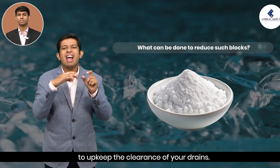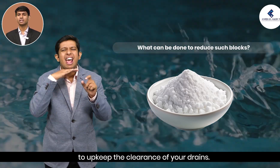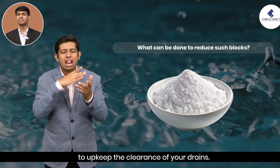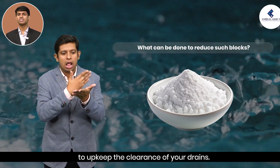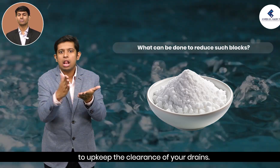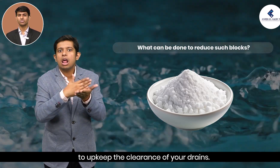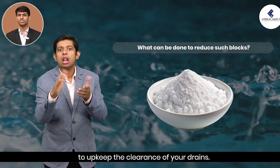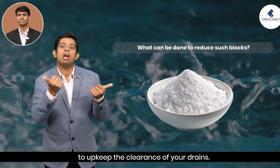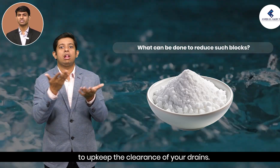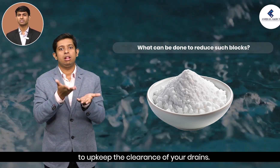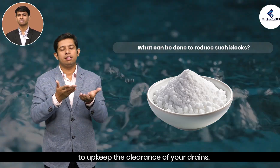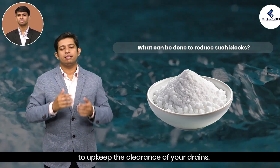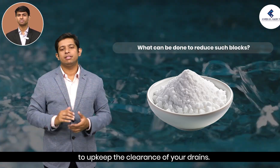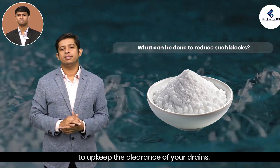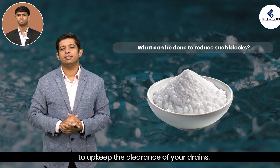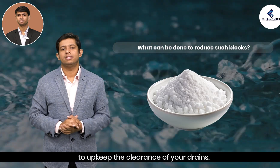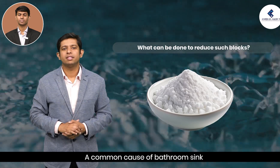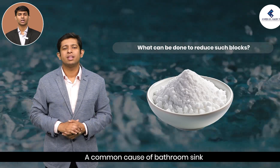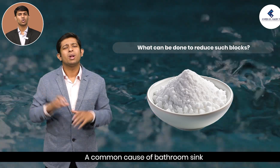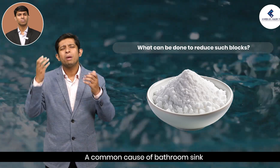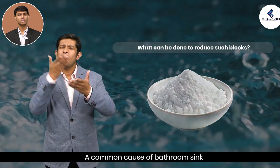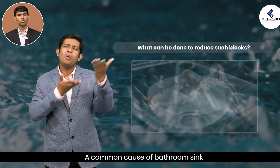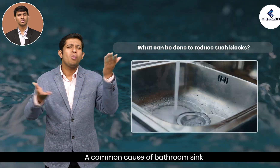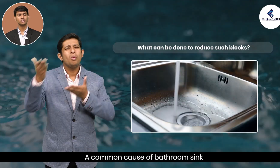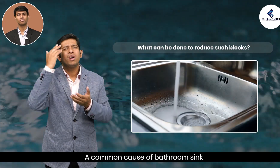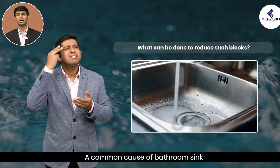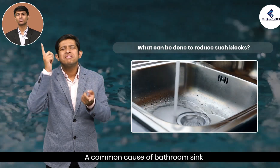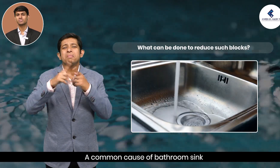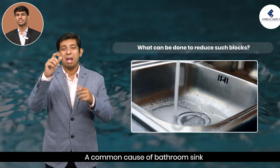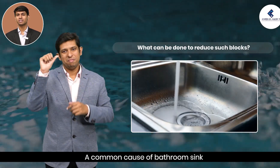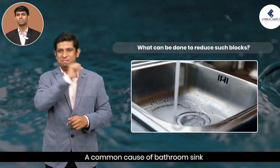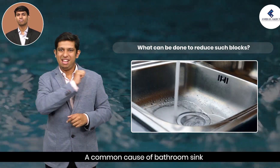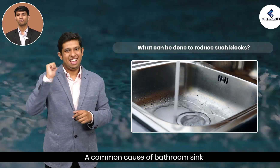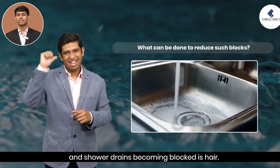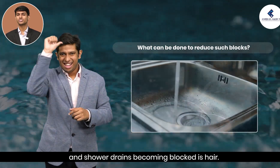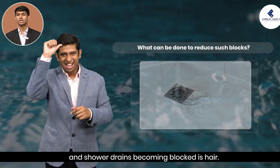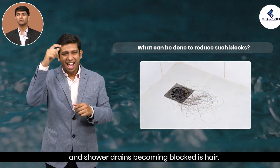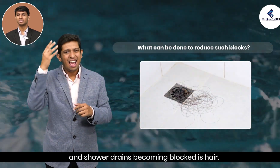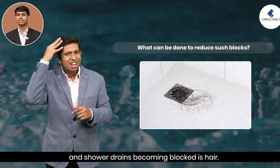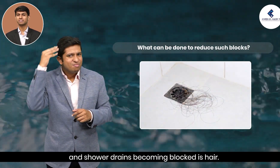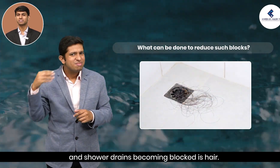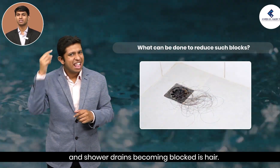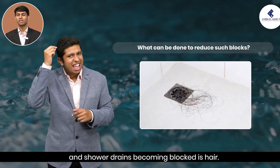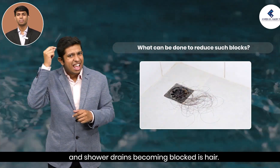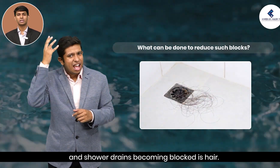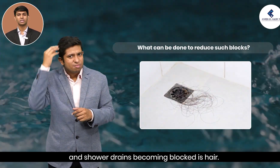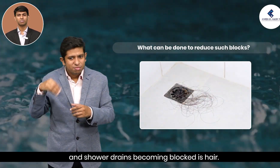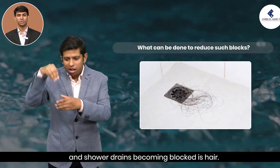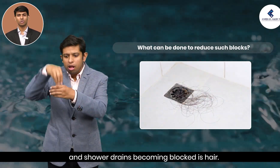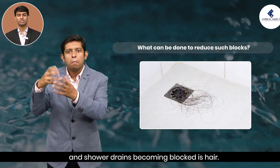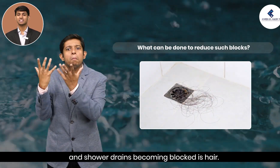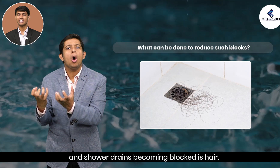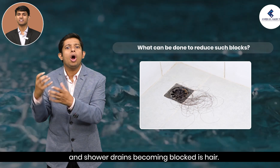upkeep the clearance of your drains. A common cause of bathroom sink and shower drains